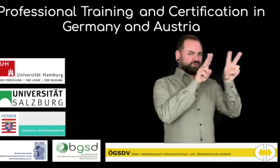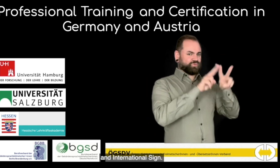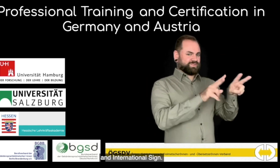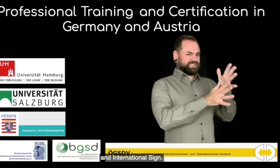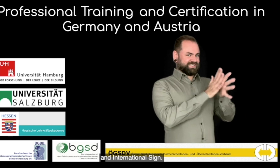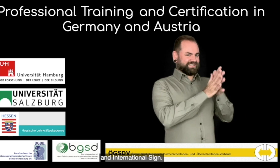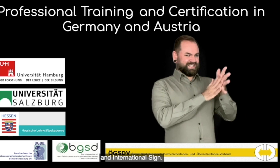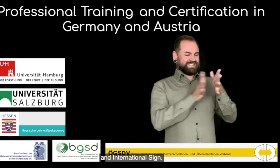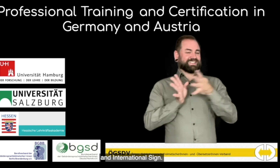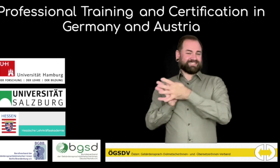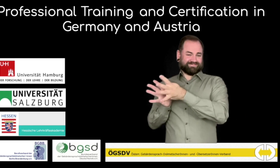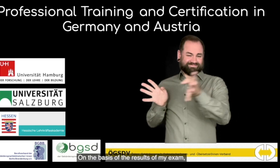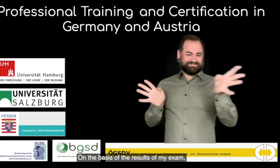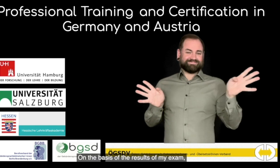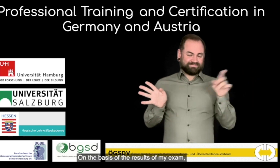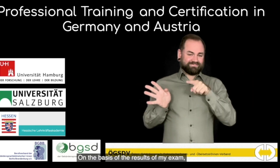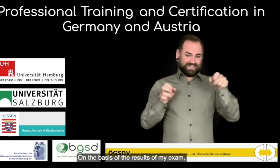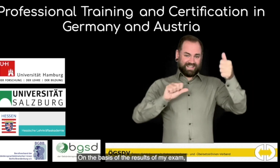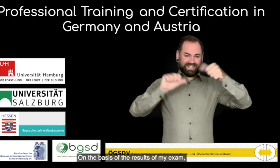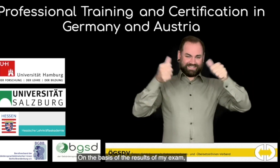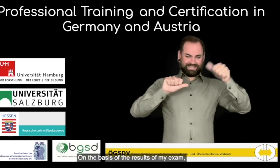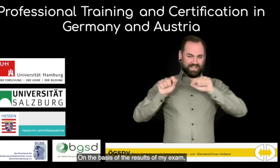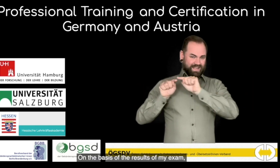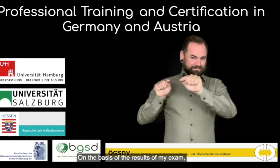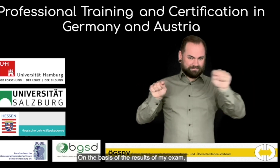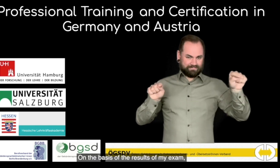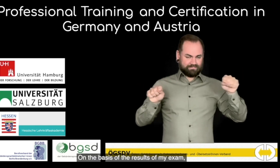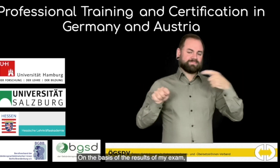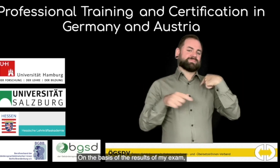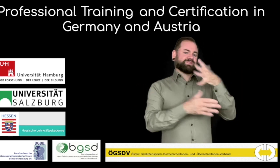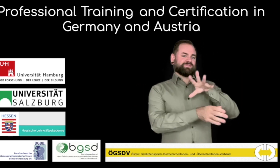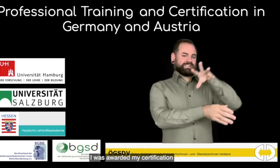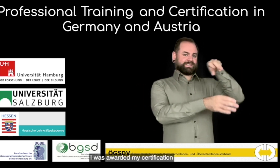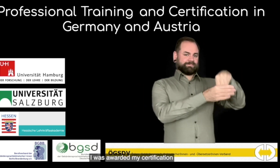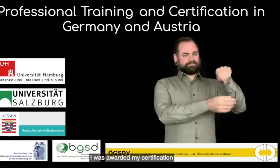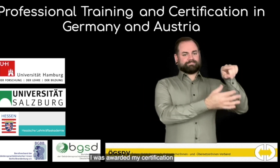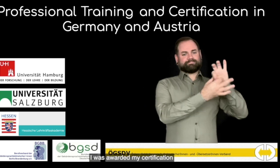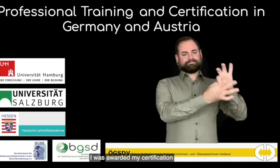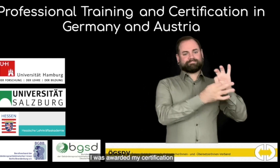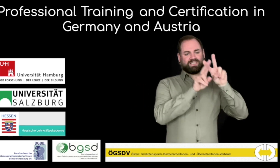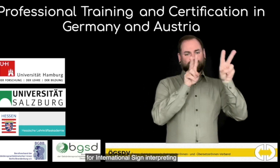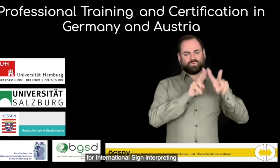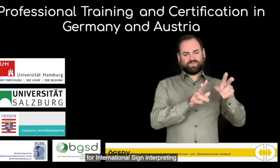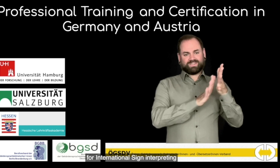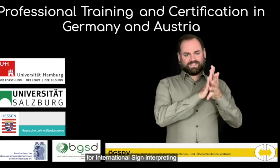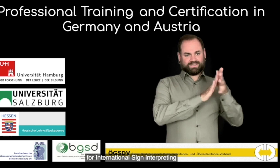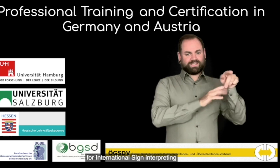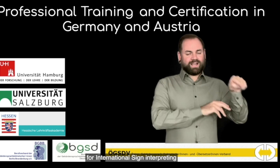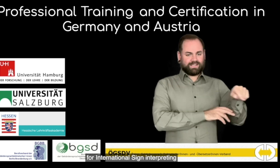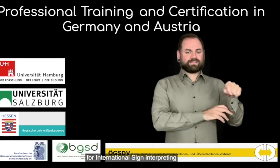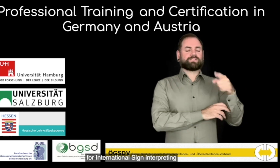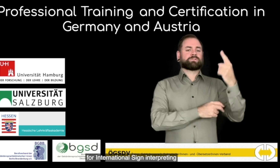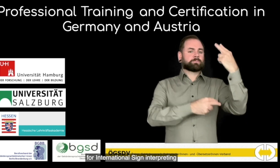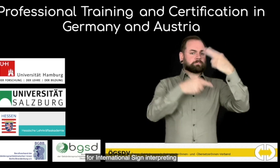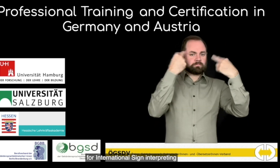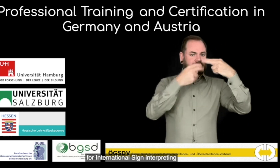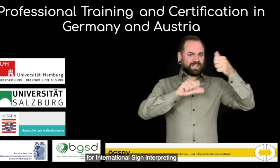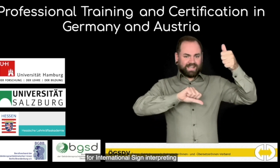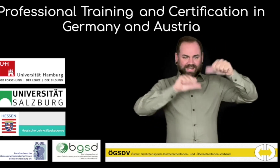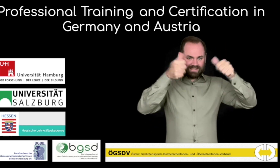On the basis of the results of my exam, I was awarded my certification for International Sign Interpreting from Darmstadt. In fact, both Sandra and I are